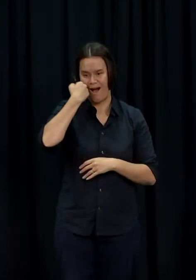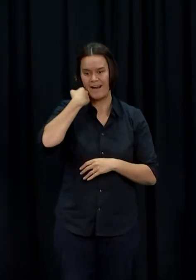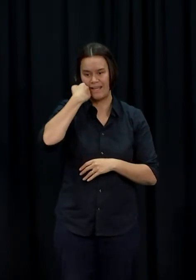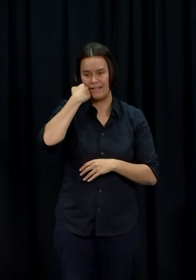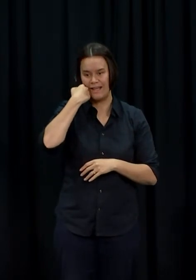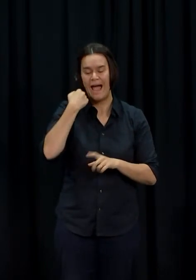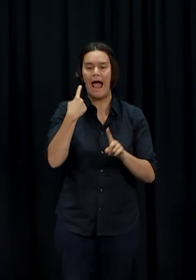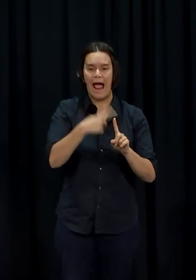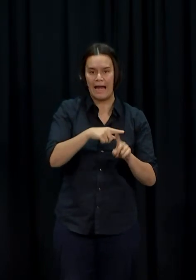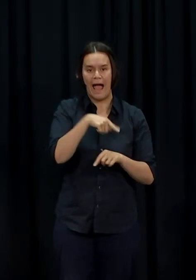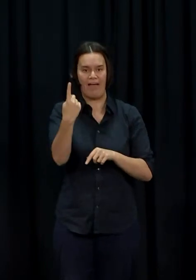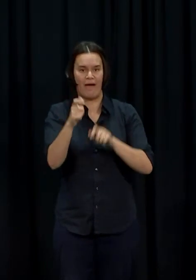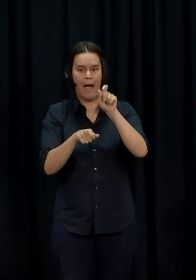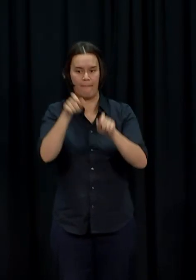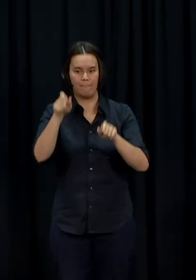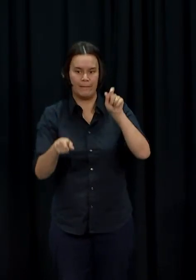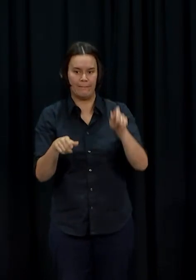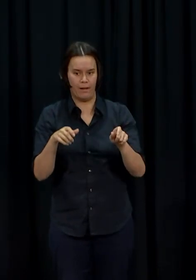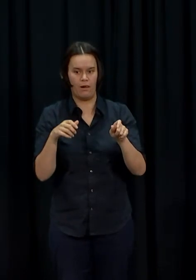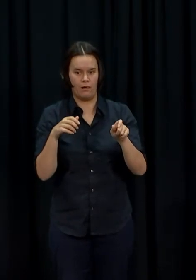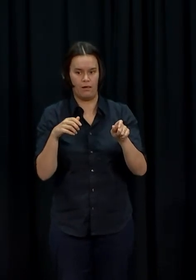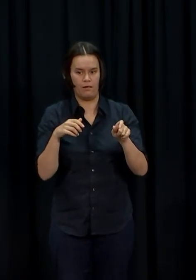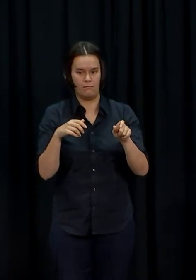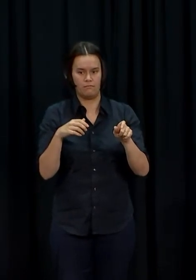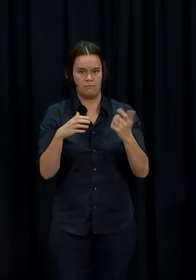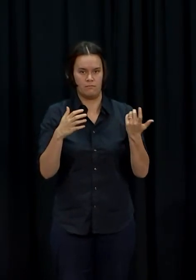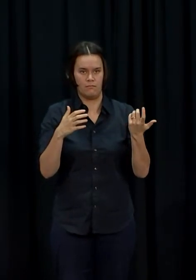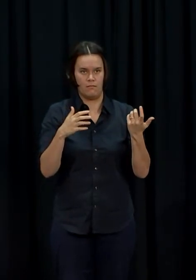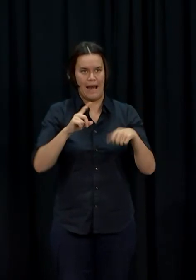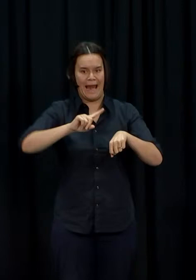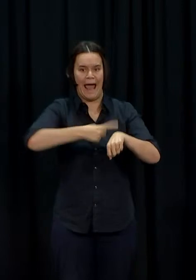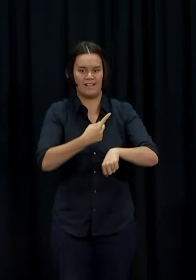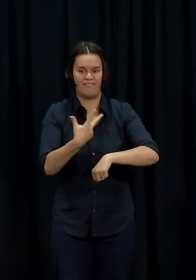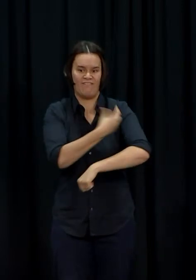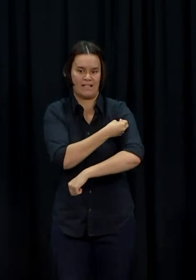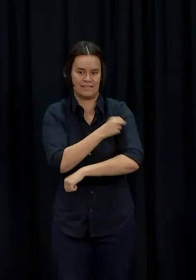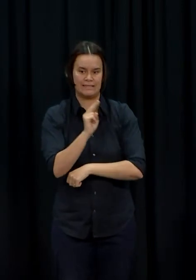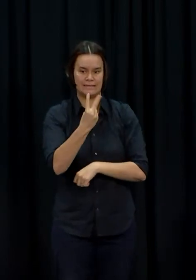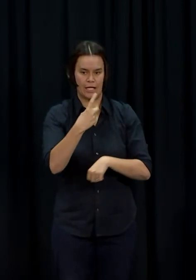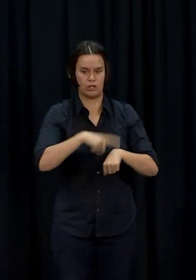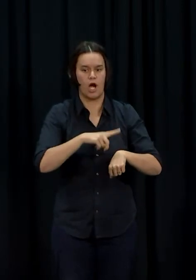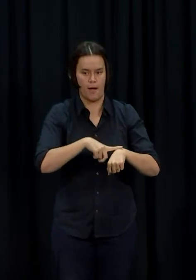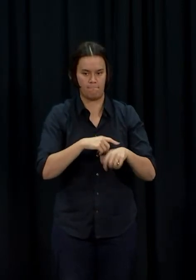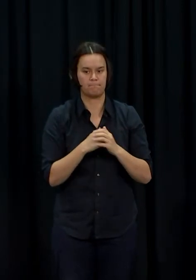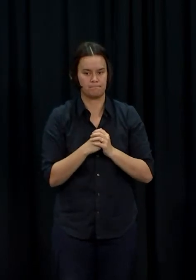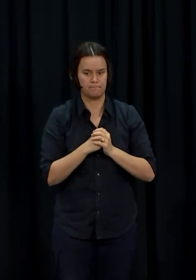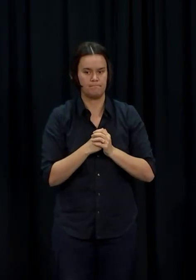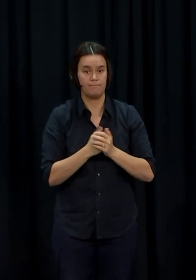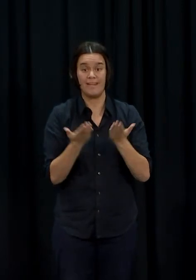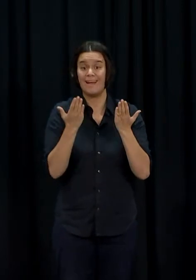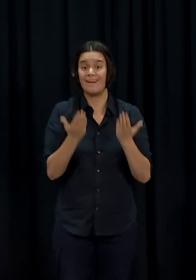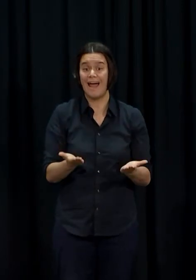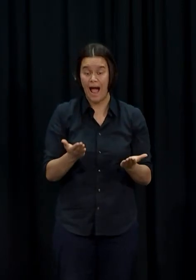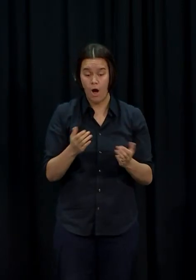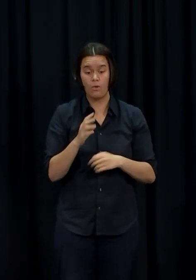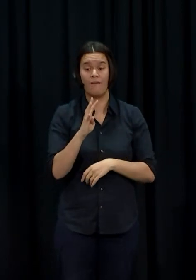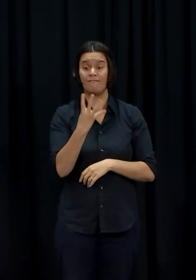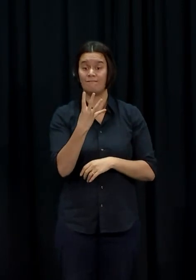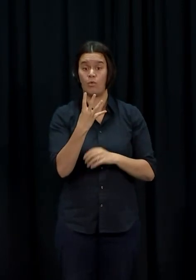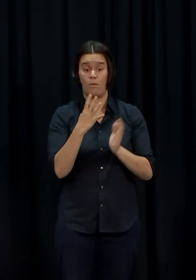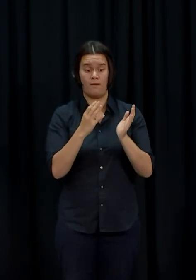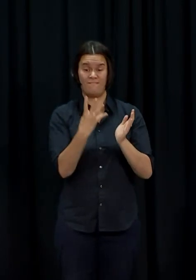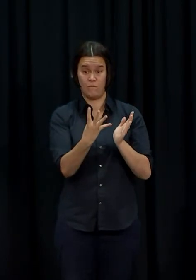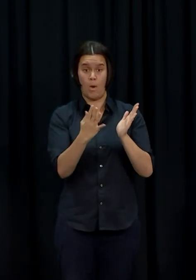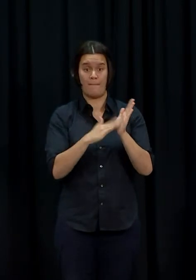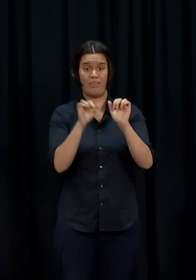initial vaccination course later in the year. So that's why we shortened it to that 4 months. At the moment, there is no firm plan to shorten that further, but